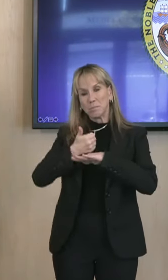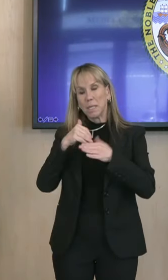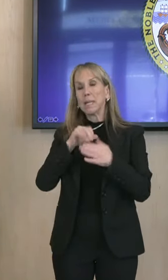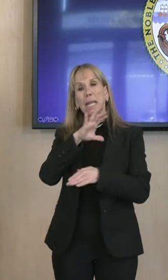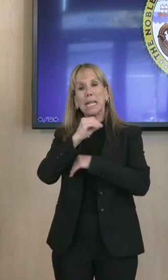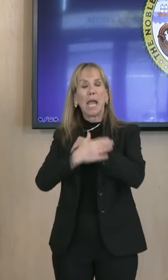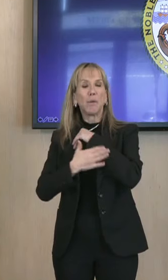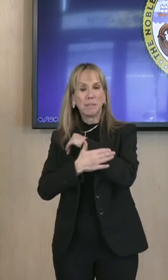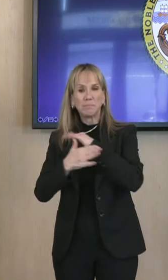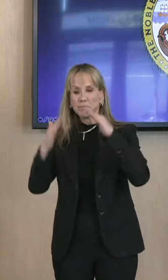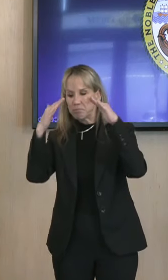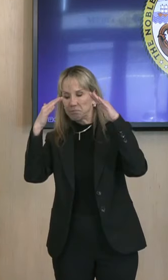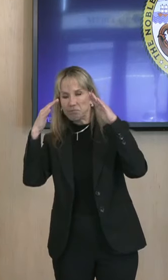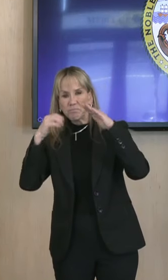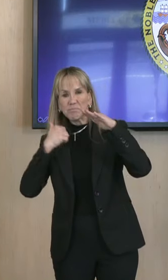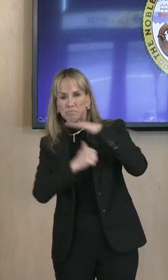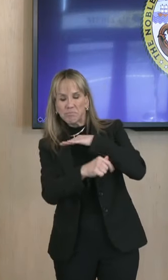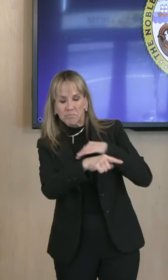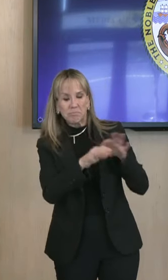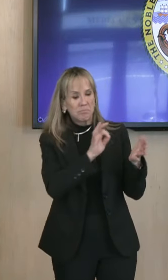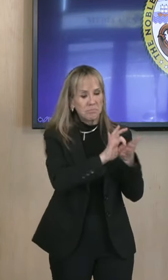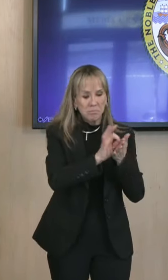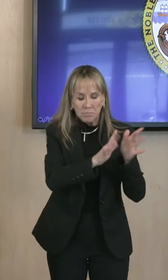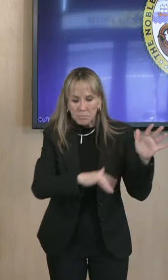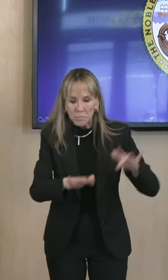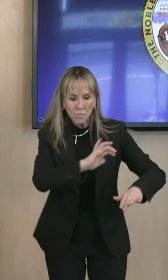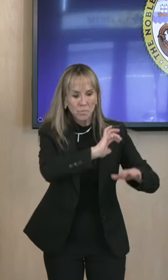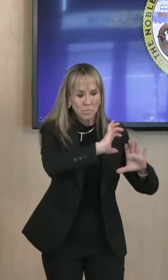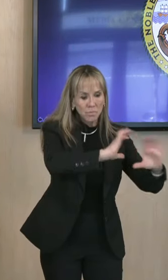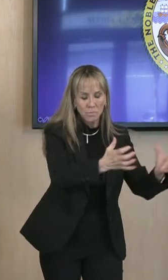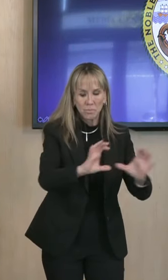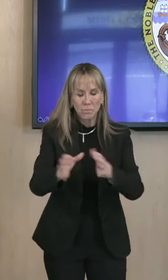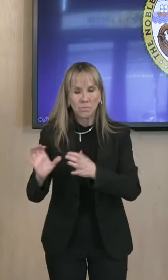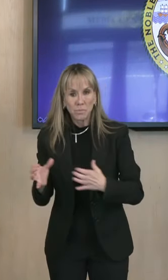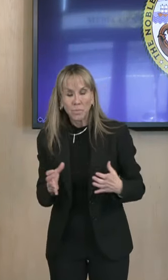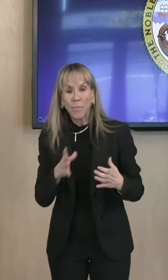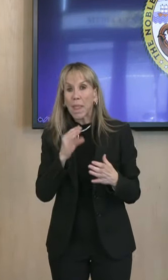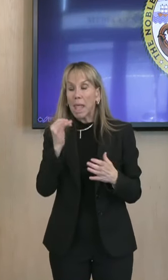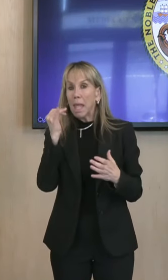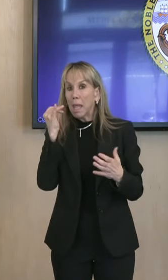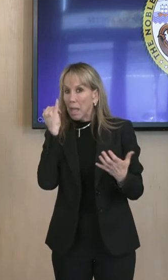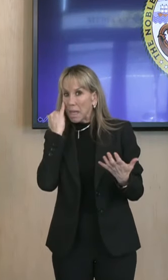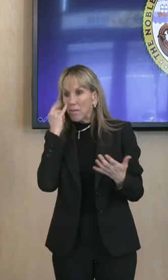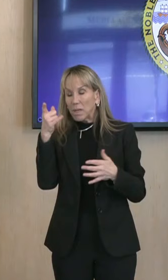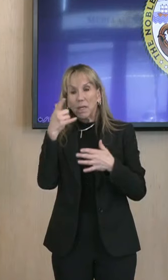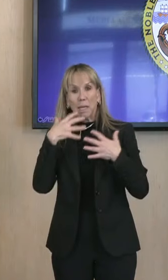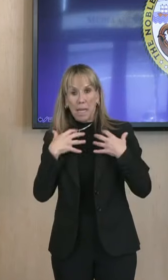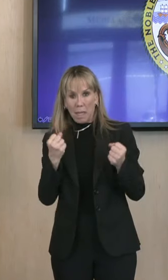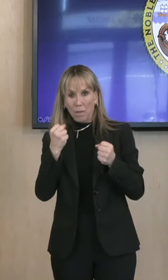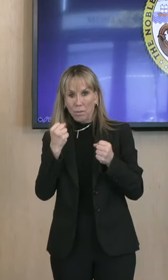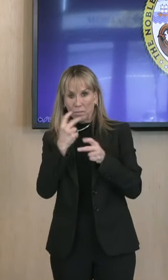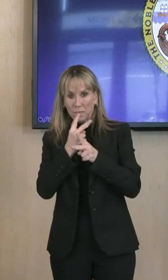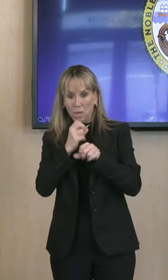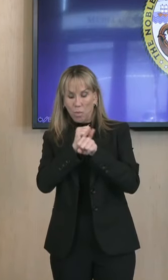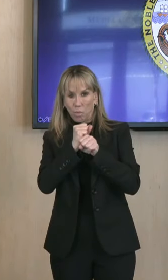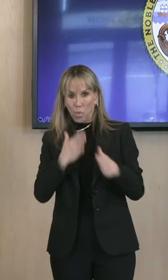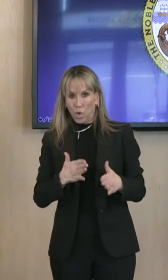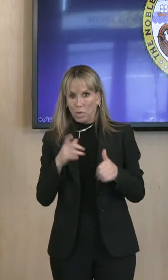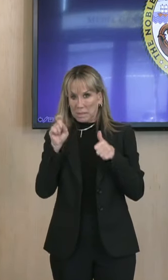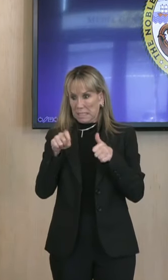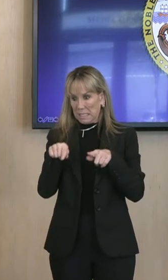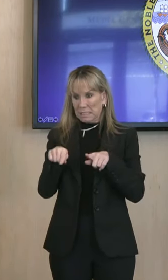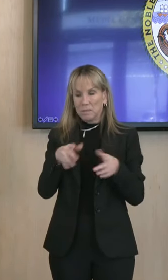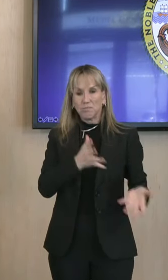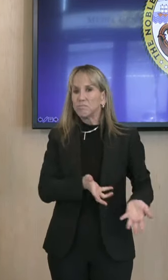that. If we can confirm that this is appropriate for healthcare workers, that's where it'll